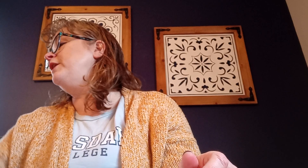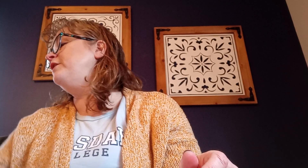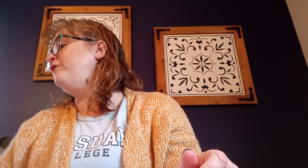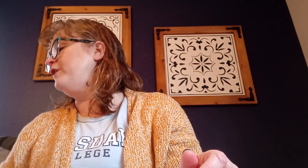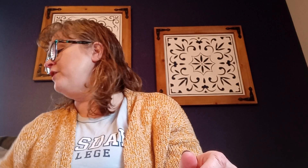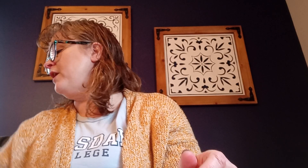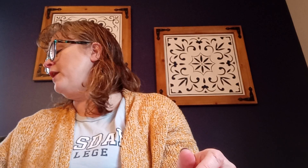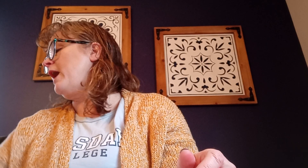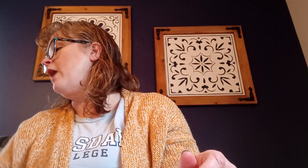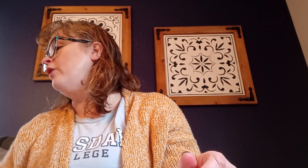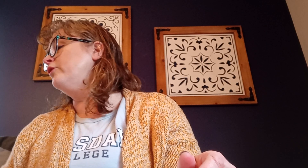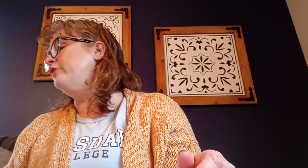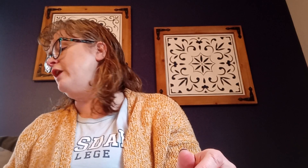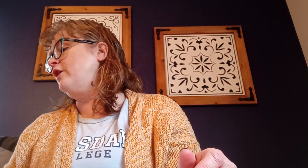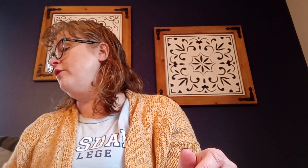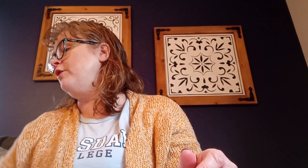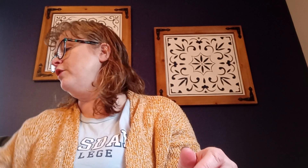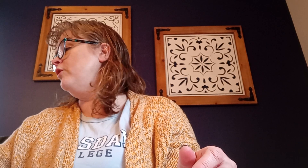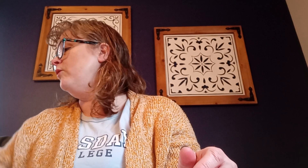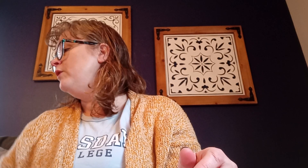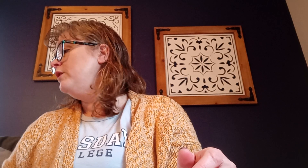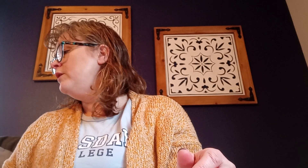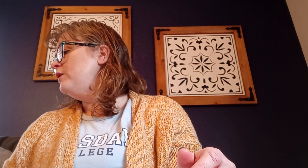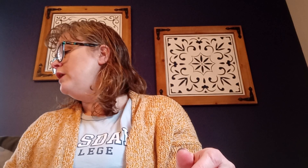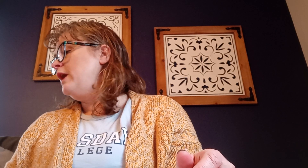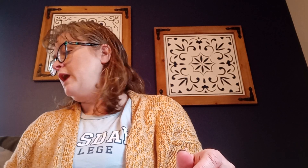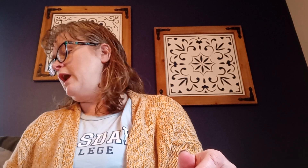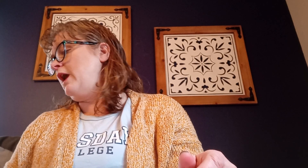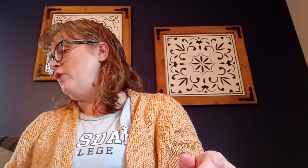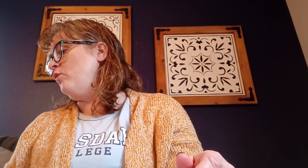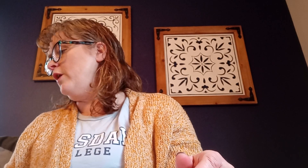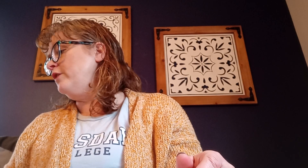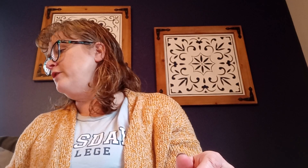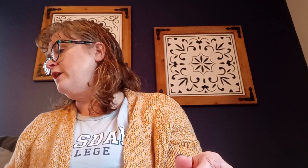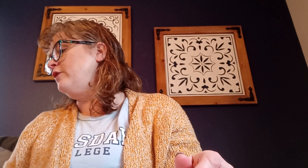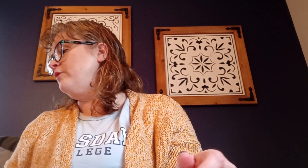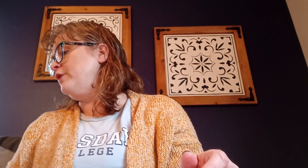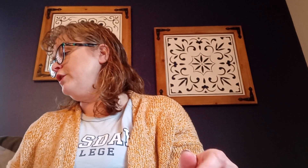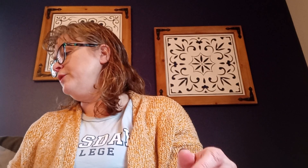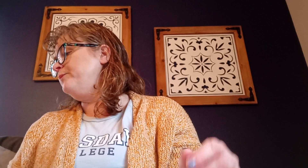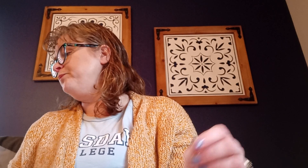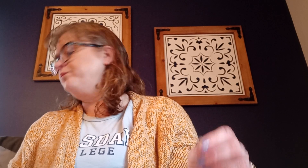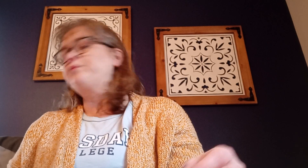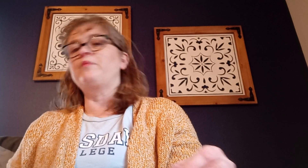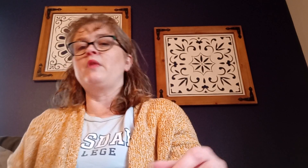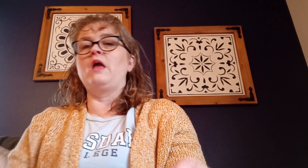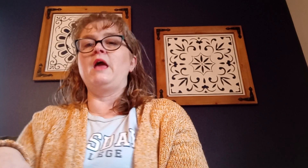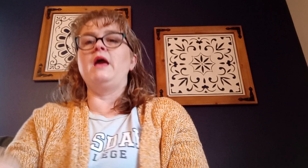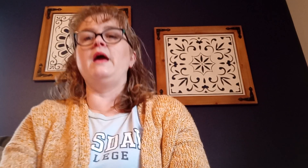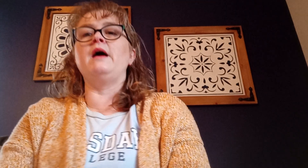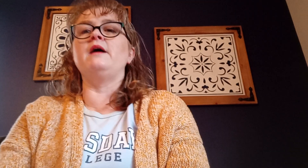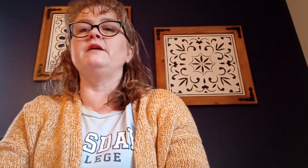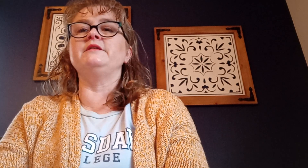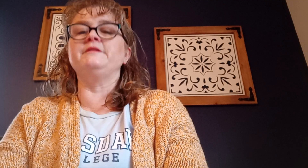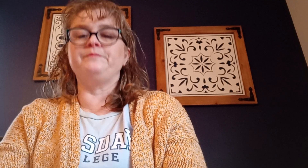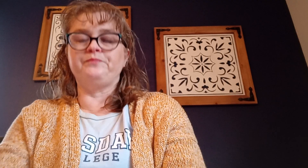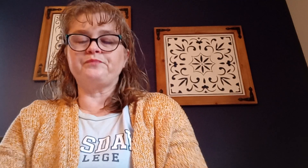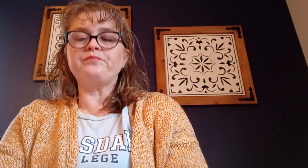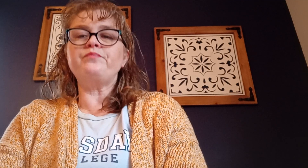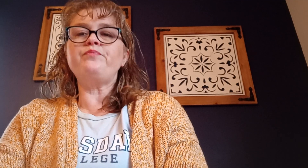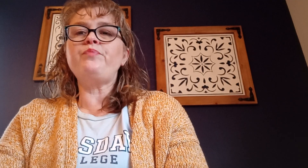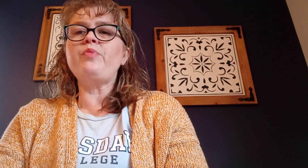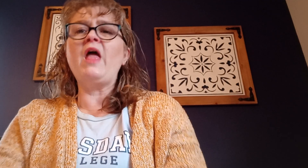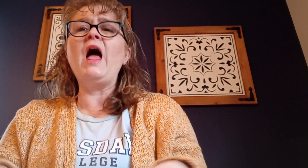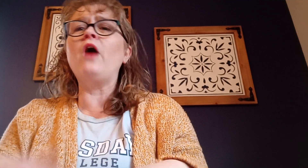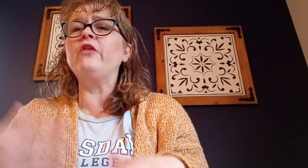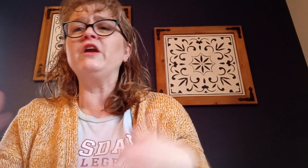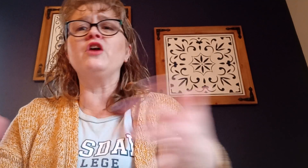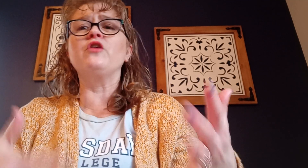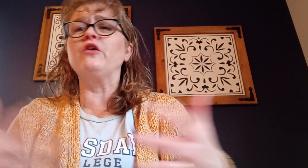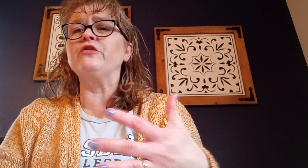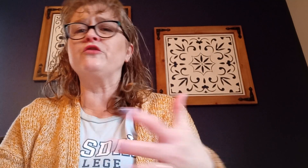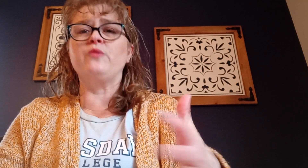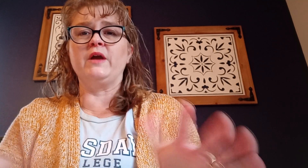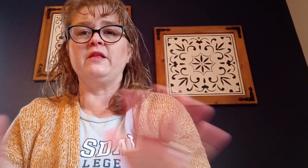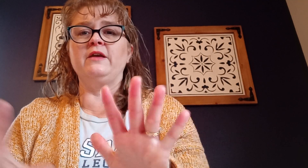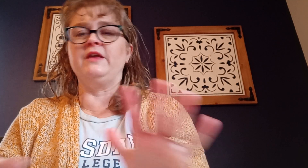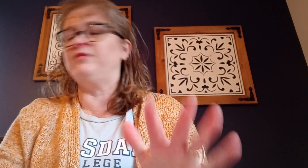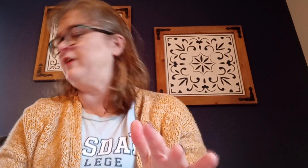to figure out how they grew and where they grew and how they could grow this quickly and things.